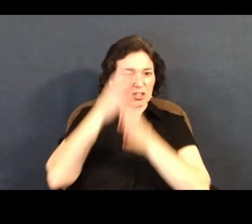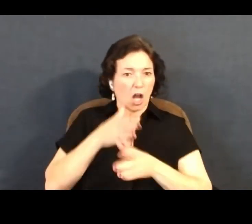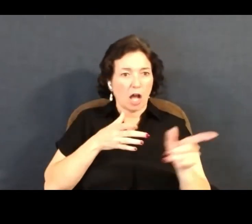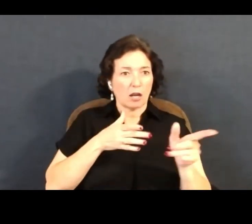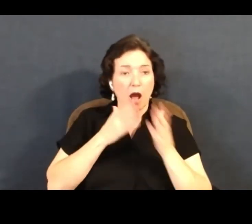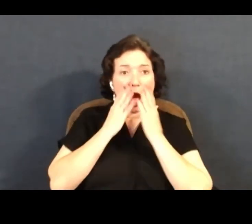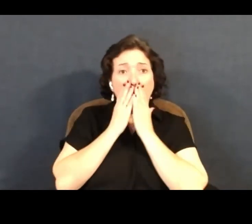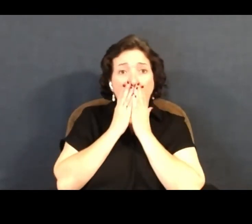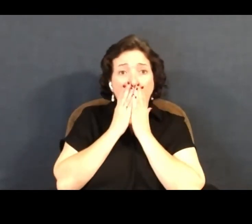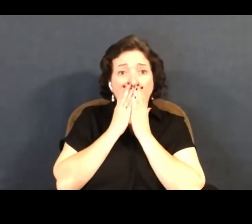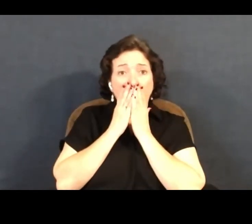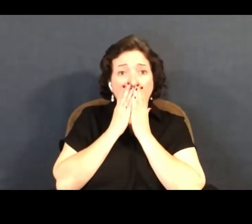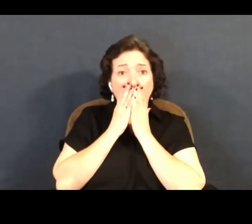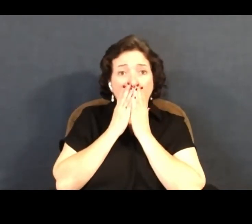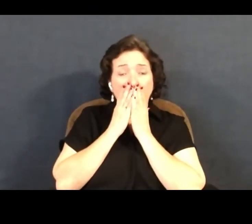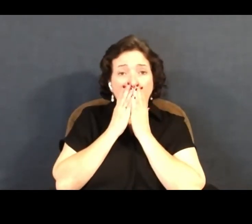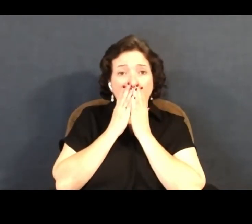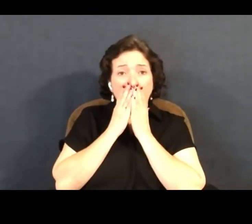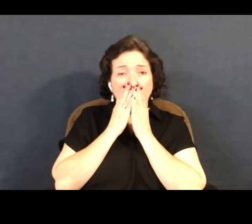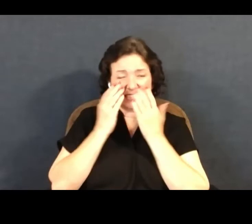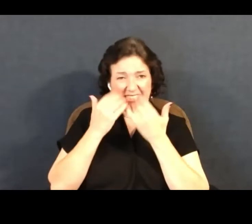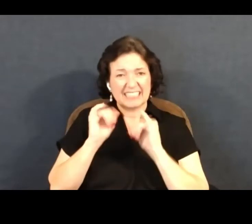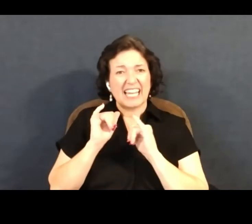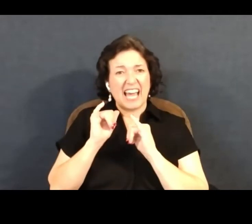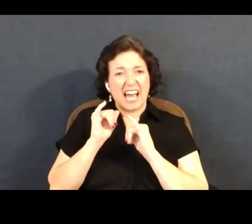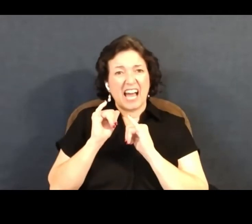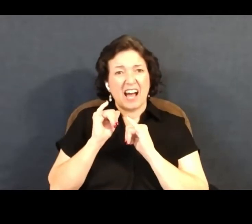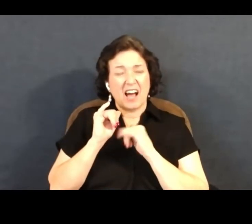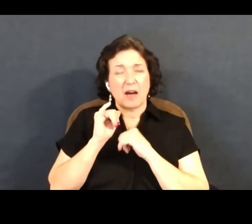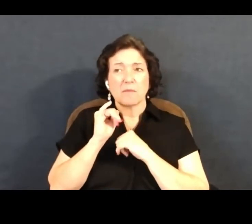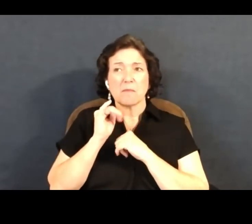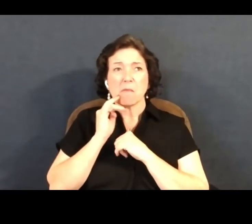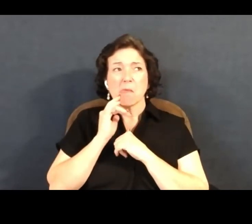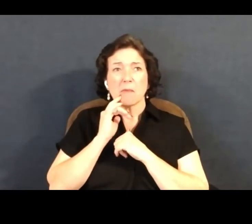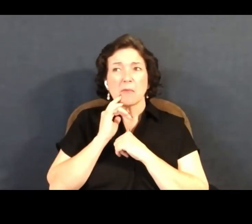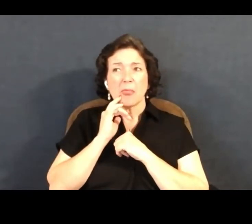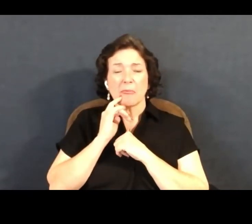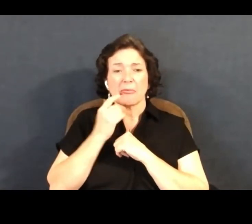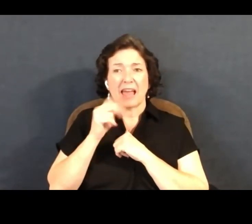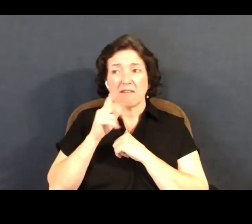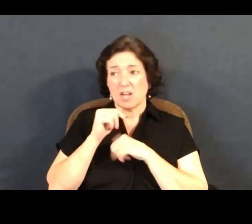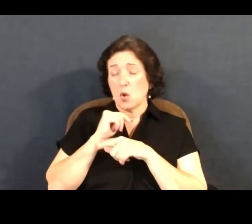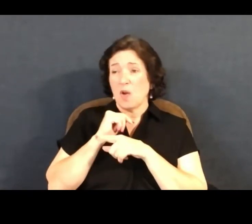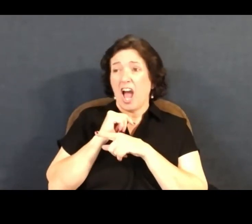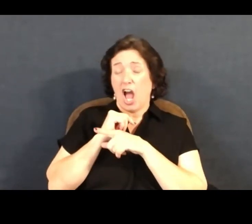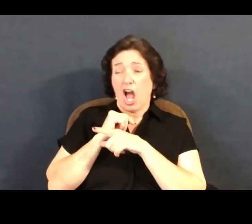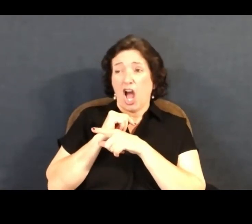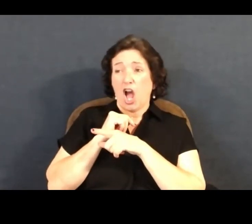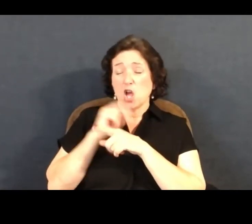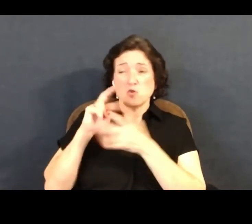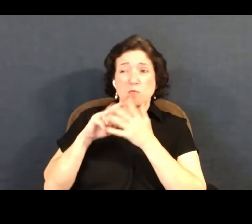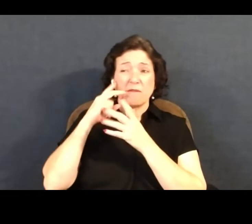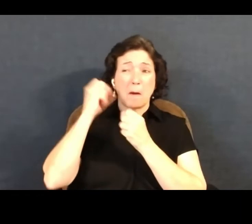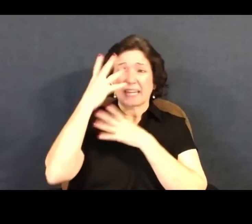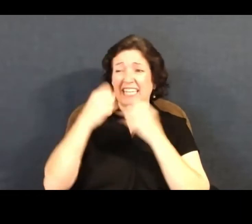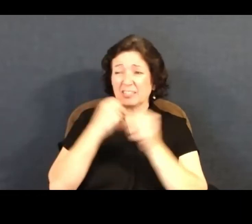but he still had quite a taste for his wife's halva. He said, you mean all these years I've just